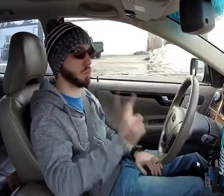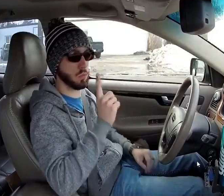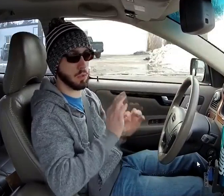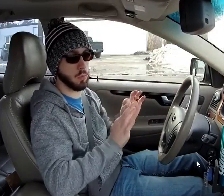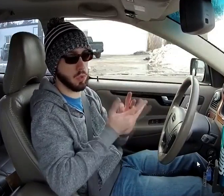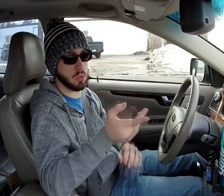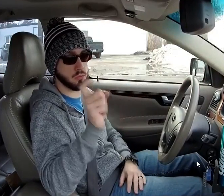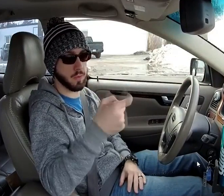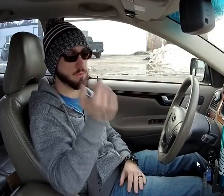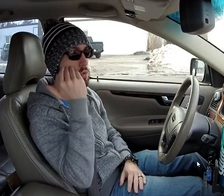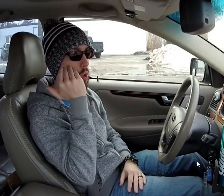and be able to make sudden stops.